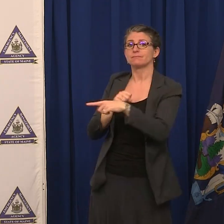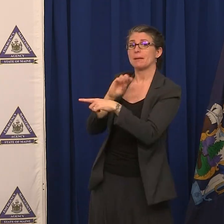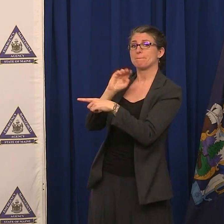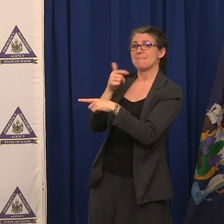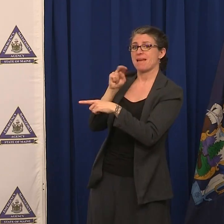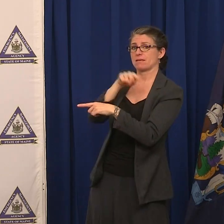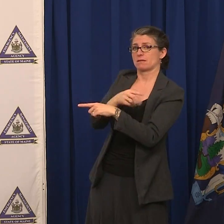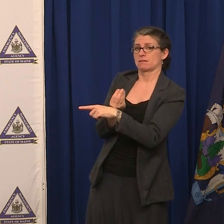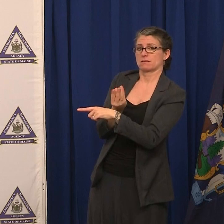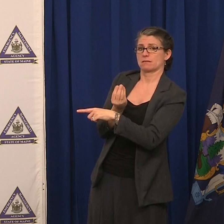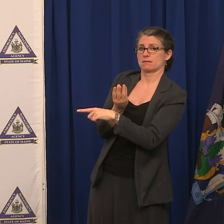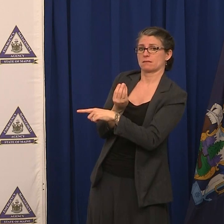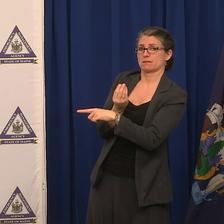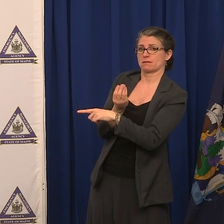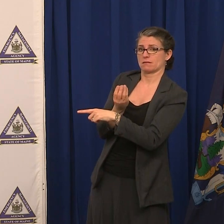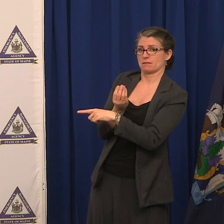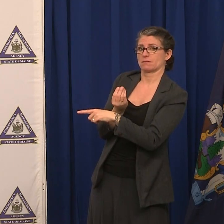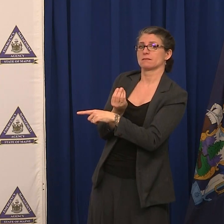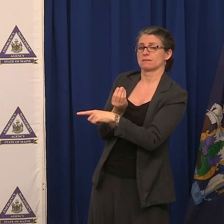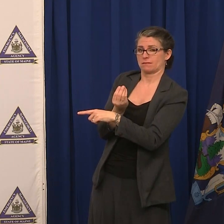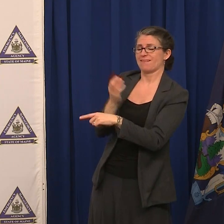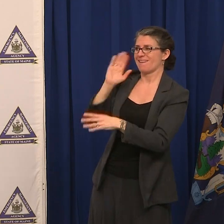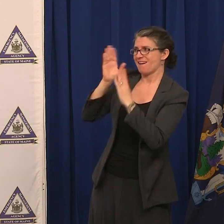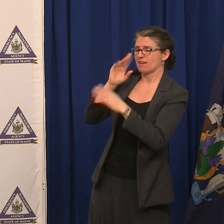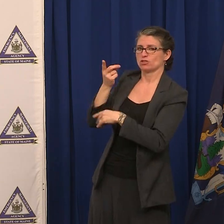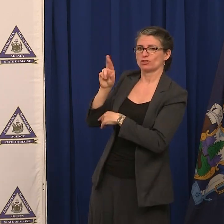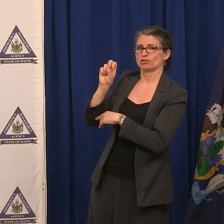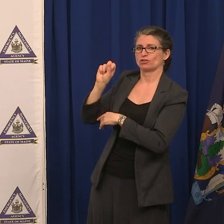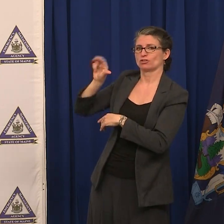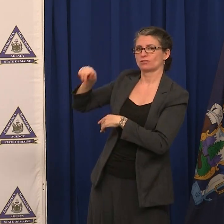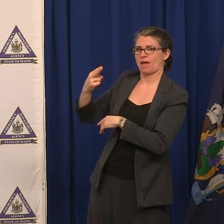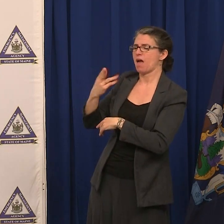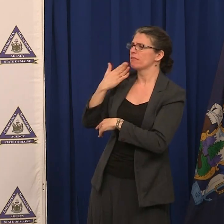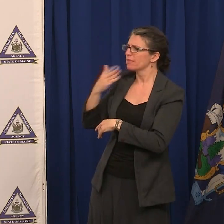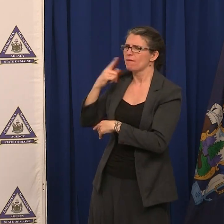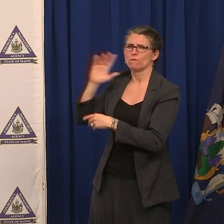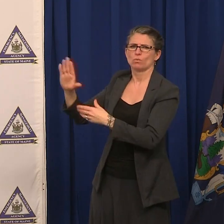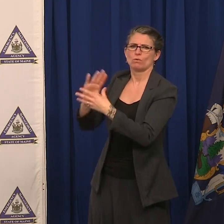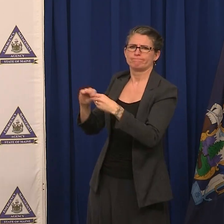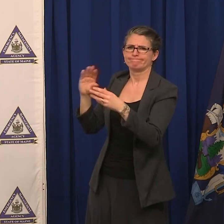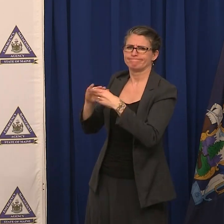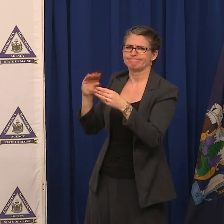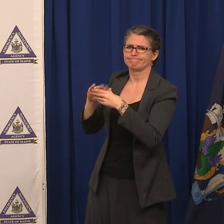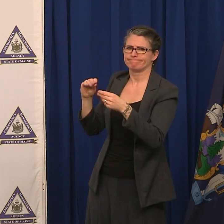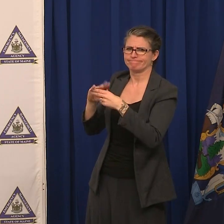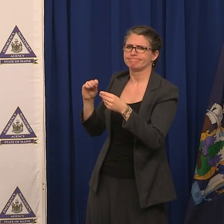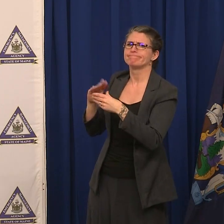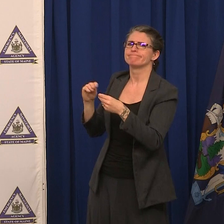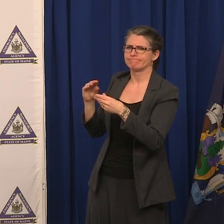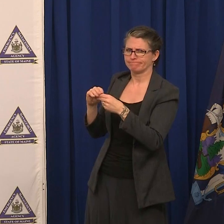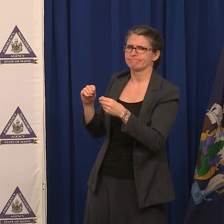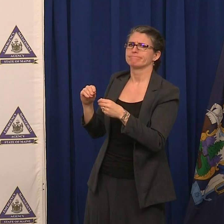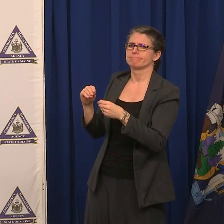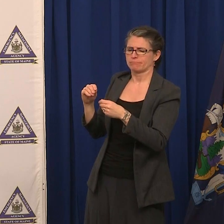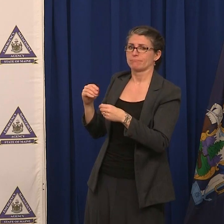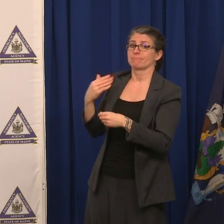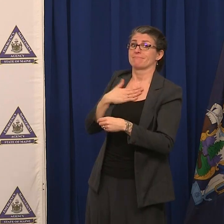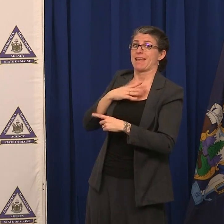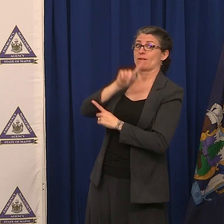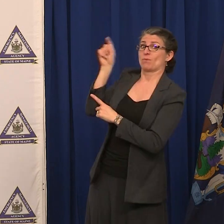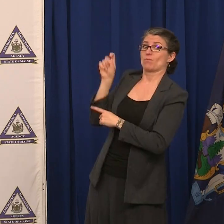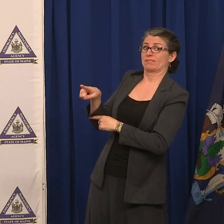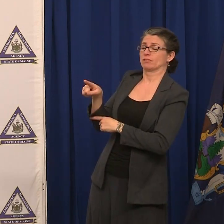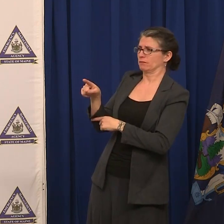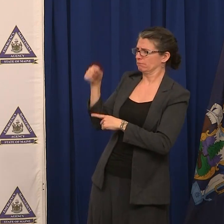Hi, Dr. Shah. Thanks for taking my question. I am asking, well, we see what's happening in Rhode Island right now with